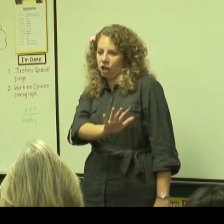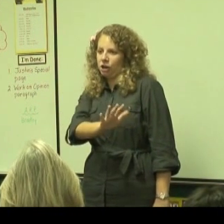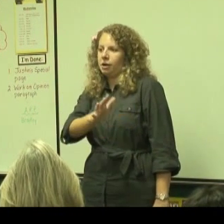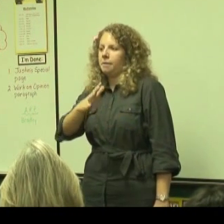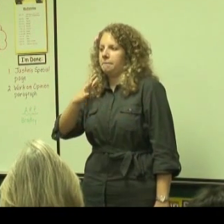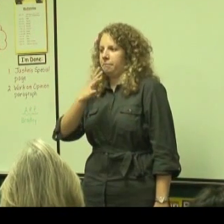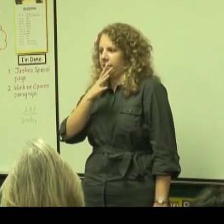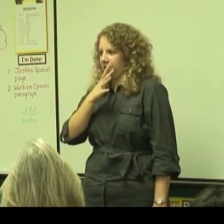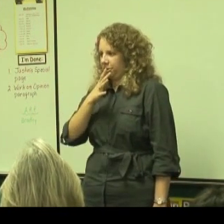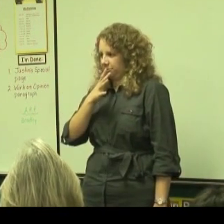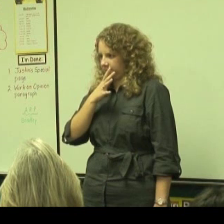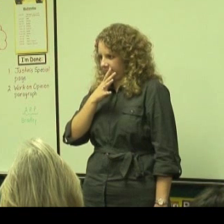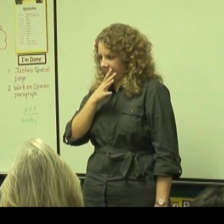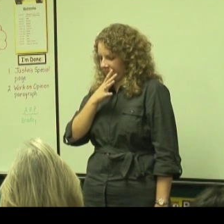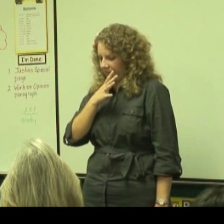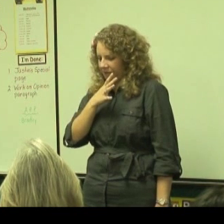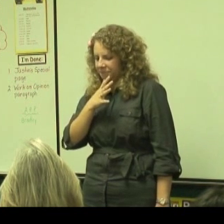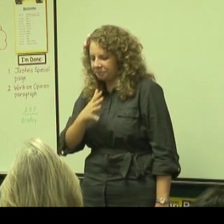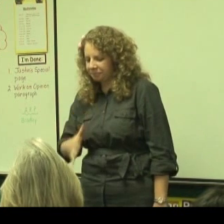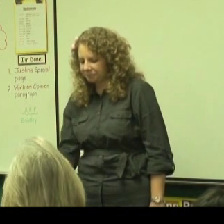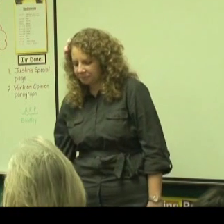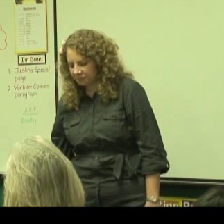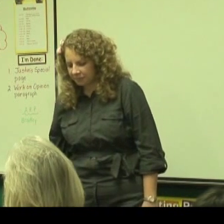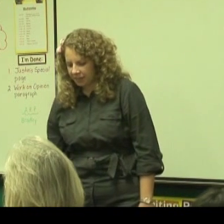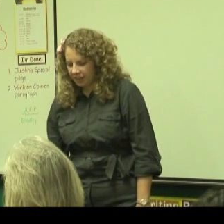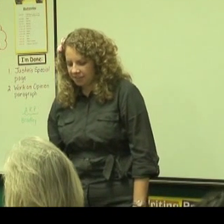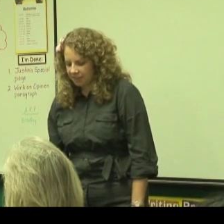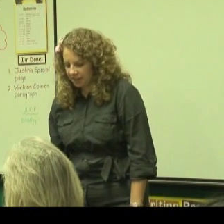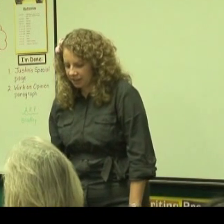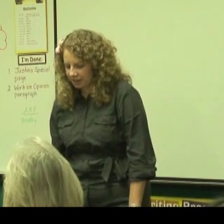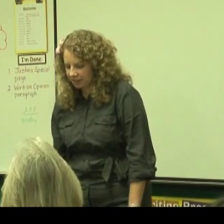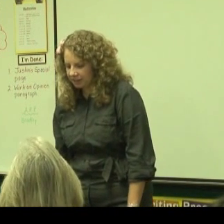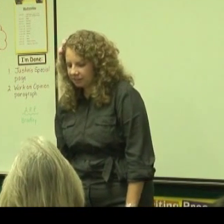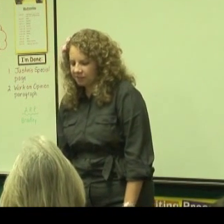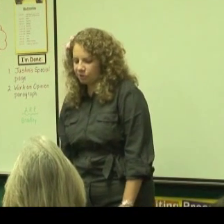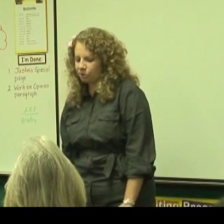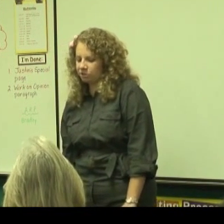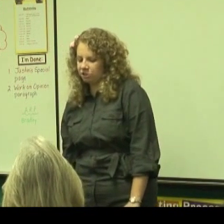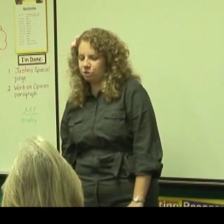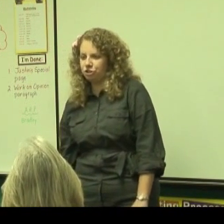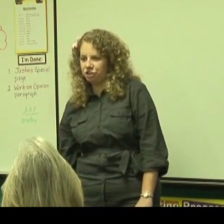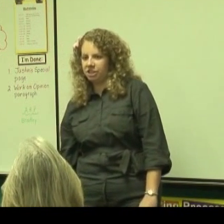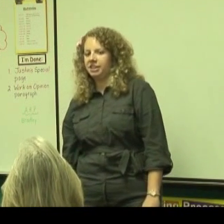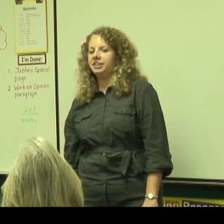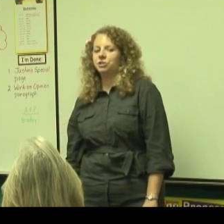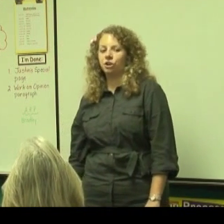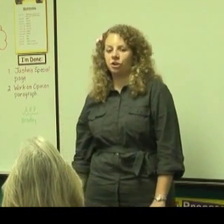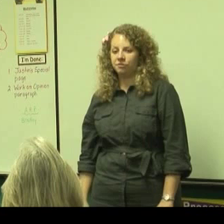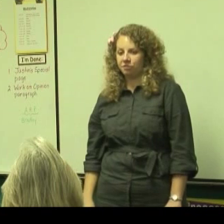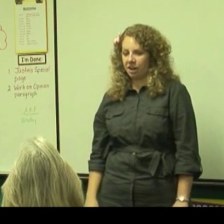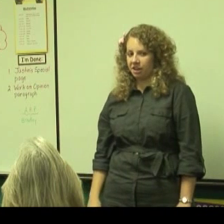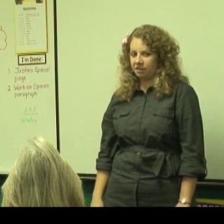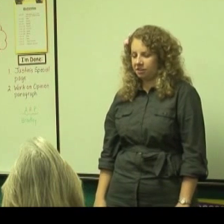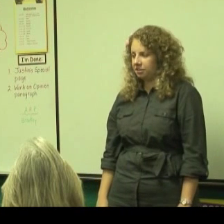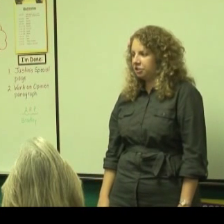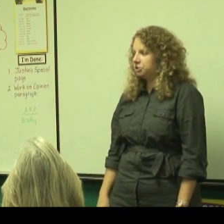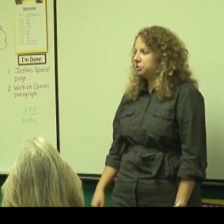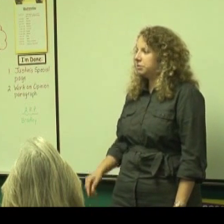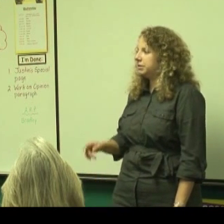her mother. Okay. And then if we were going to do she is her friend, so we